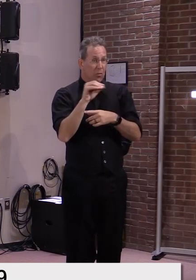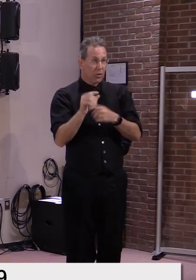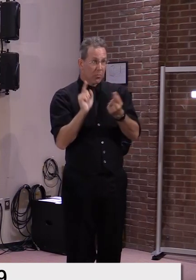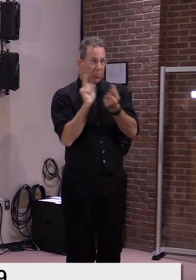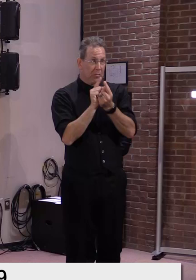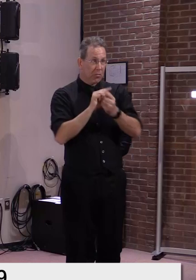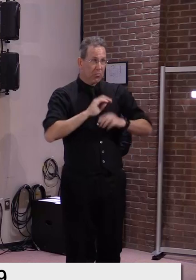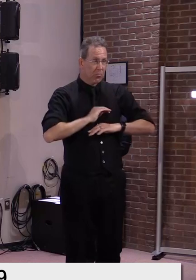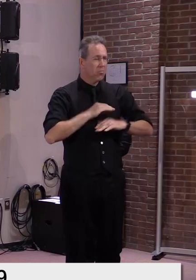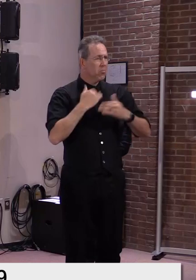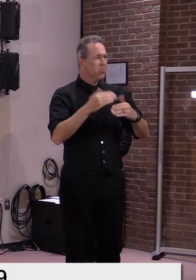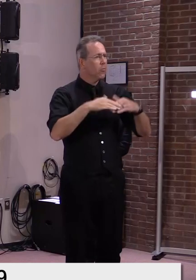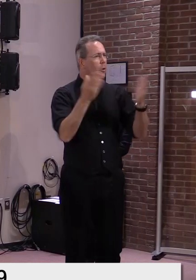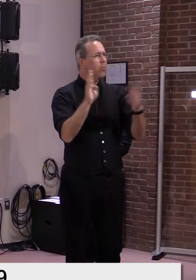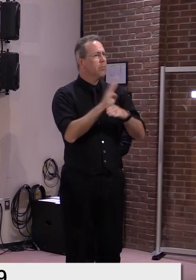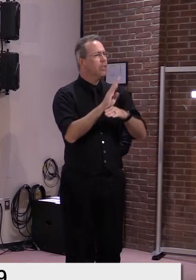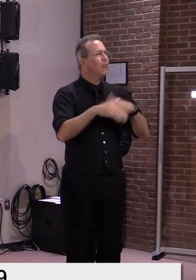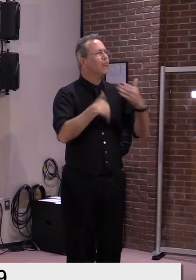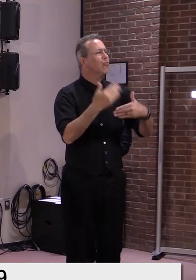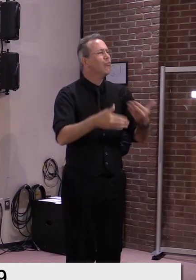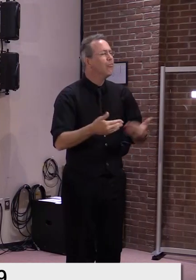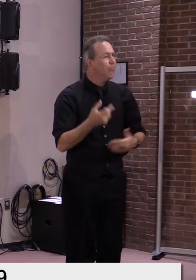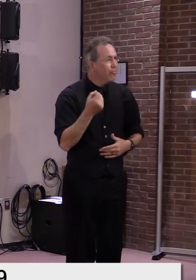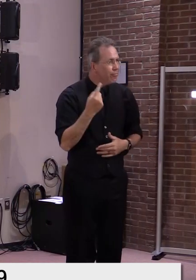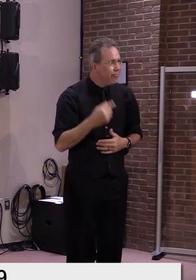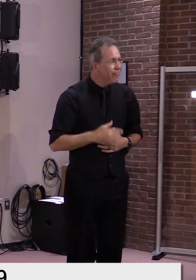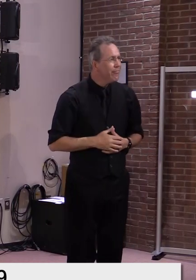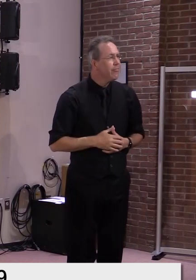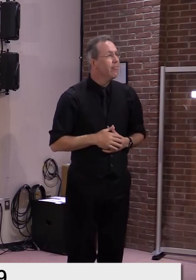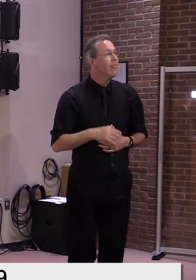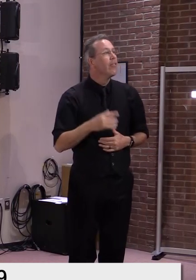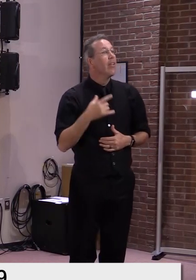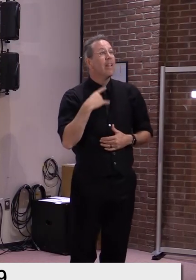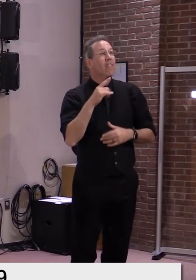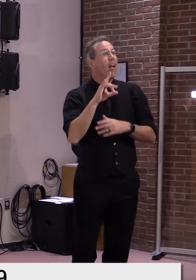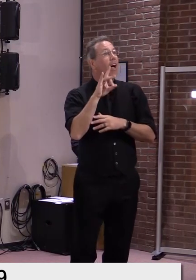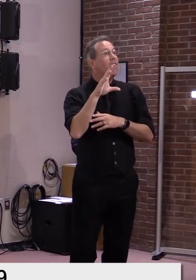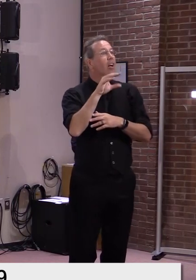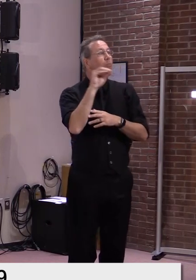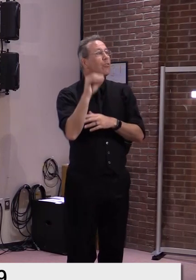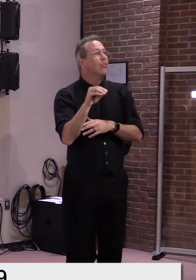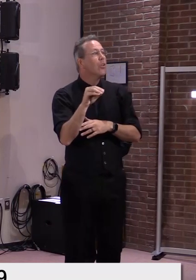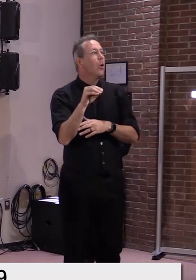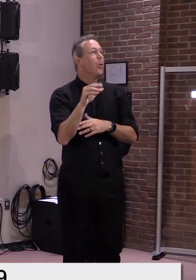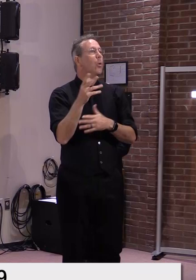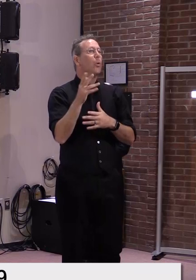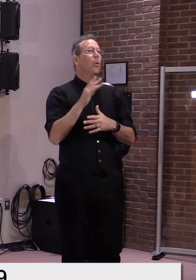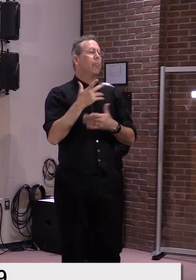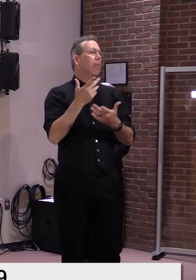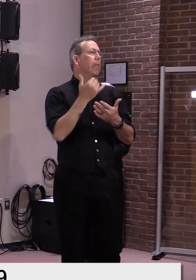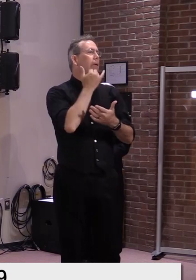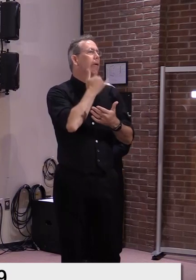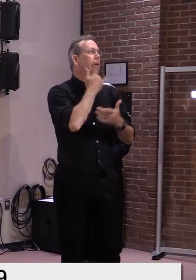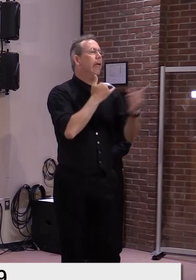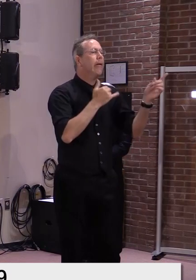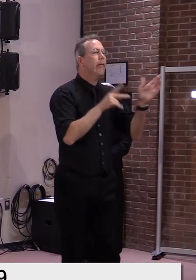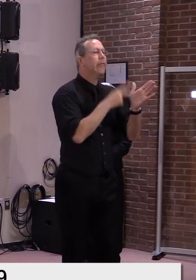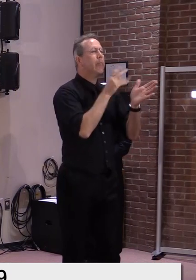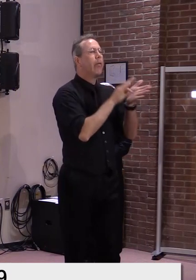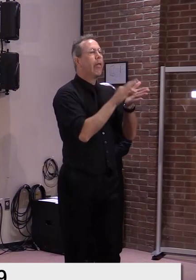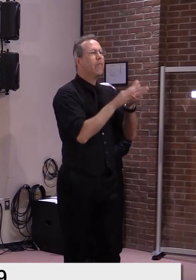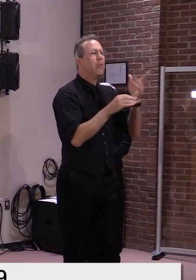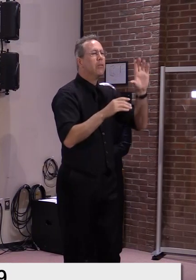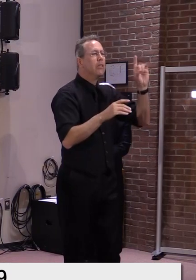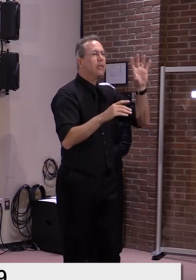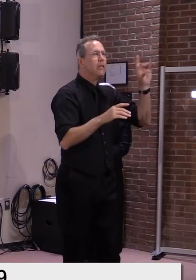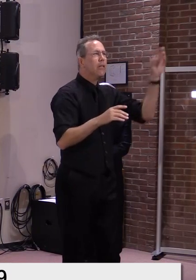we might be able to have gone to 85%, but I think we 80% is a goal at this point. And afterwards,